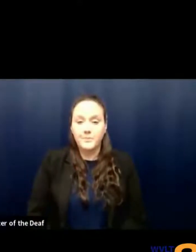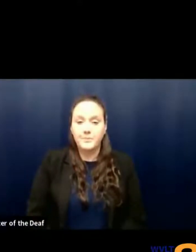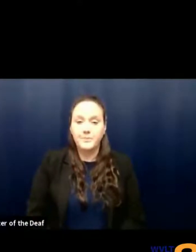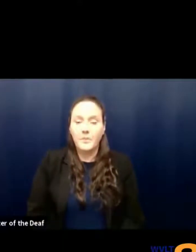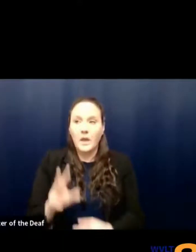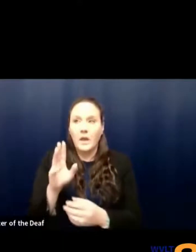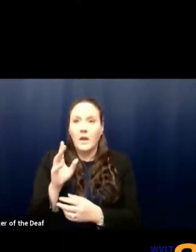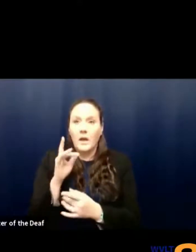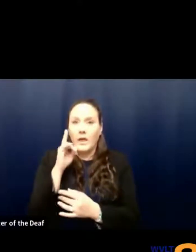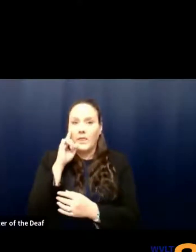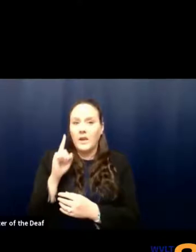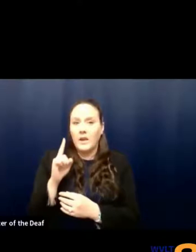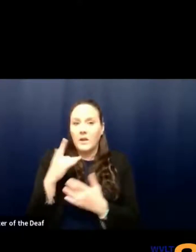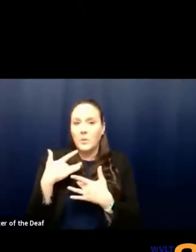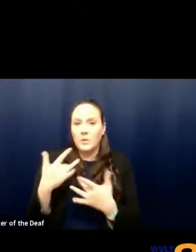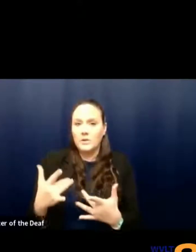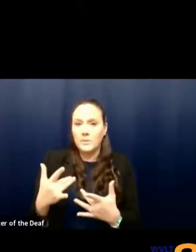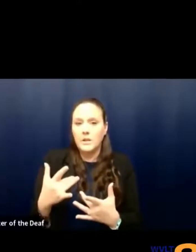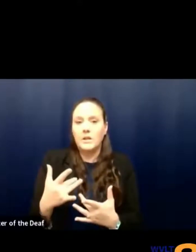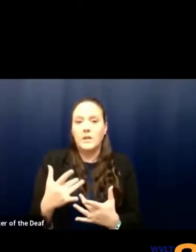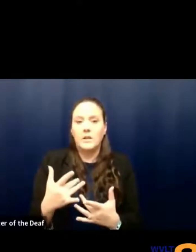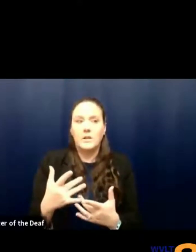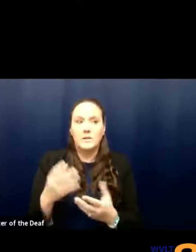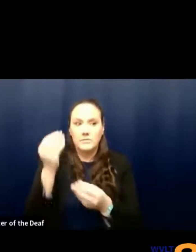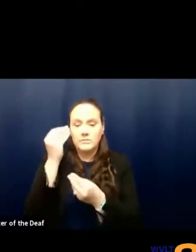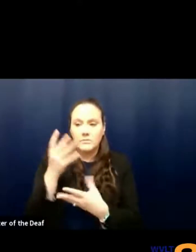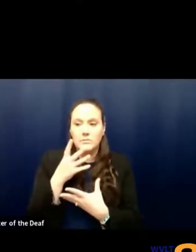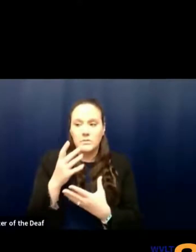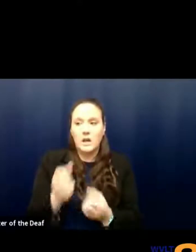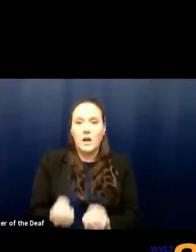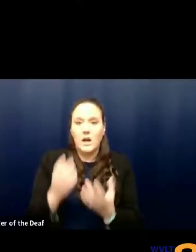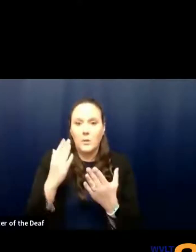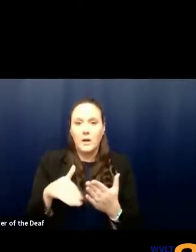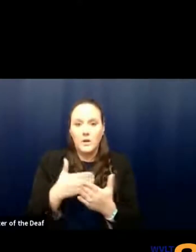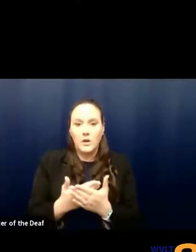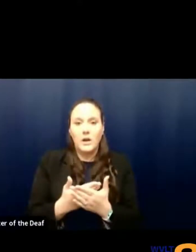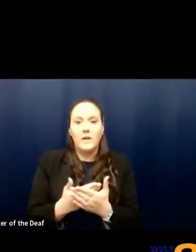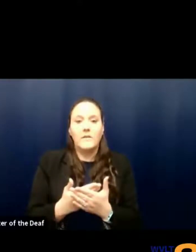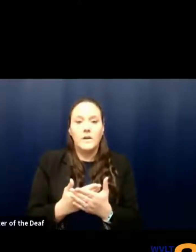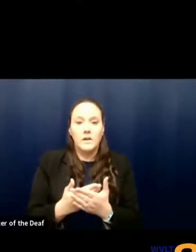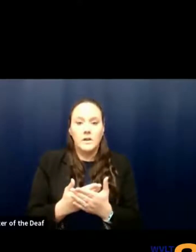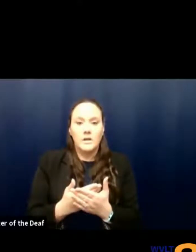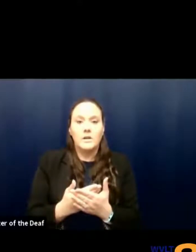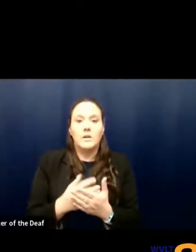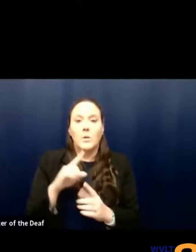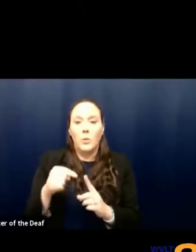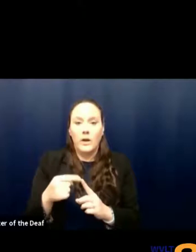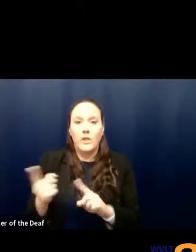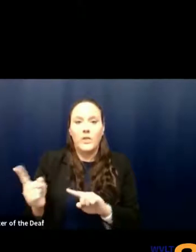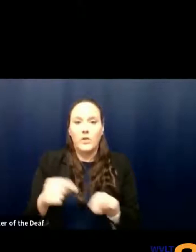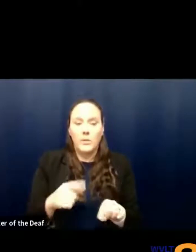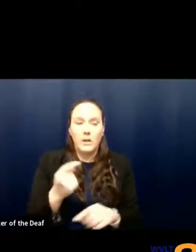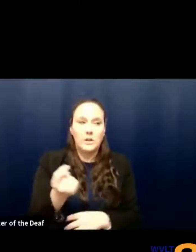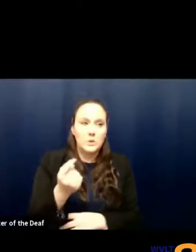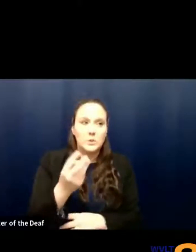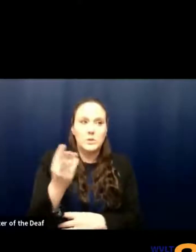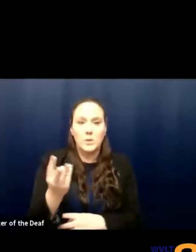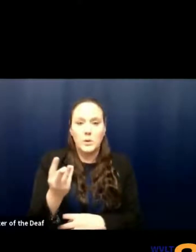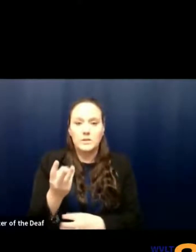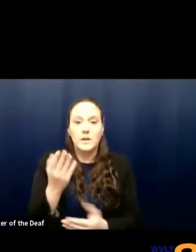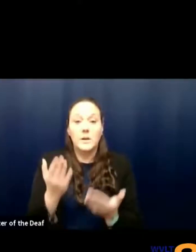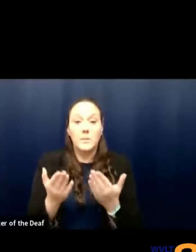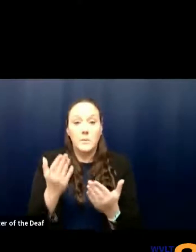actually we typically get our allocation. We know for certain usually when they're coming on Wednesday, Tuesday, or Wednesday when we get the notification